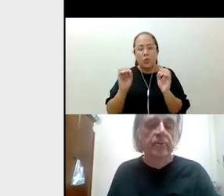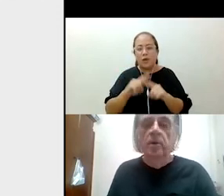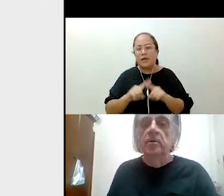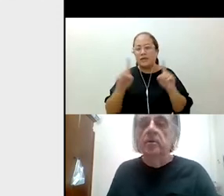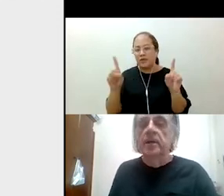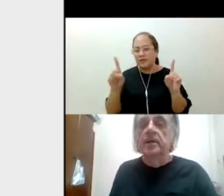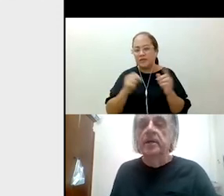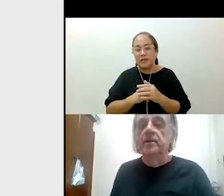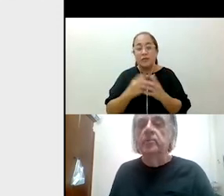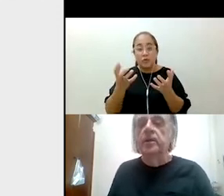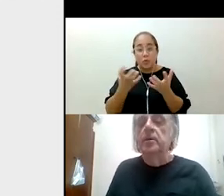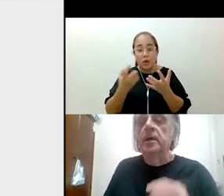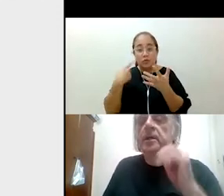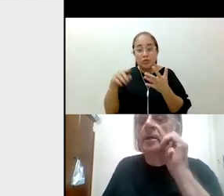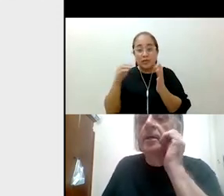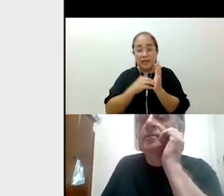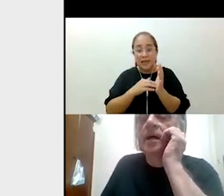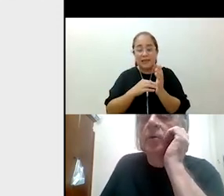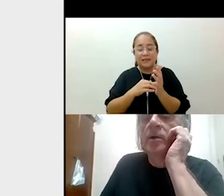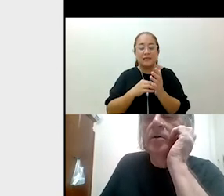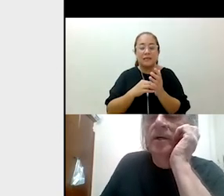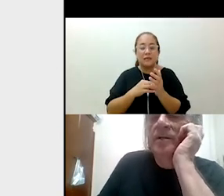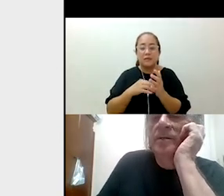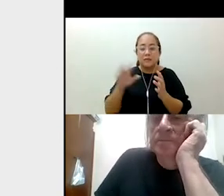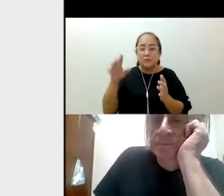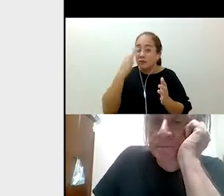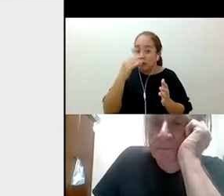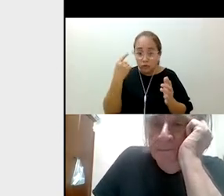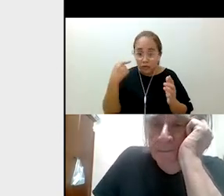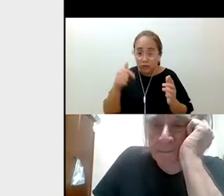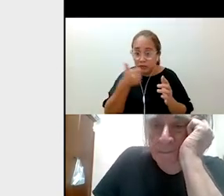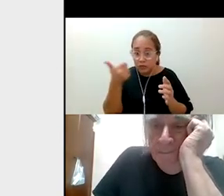distinctions. If you want to look at it again, we can look at it again. Nat, what do you think?